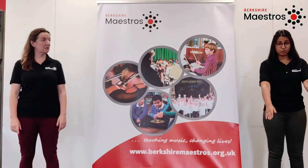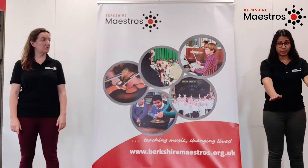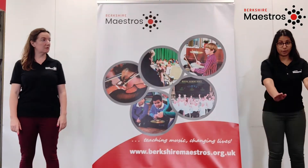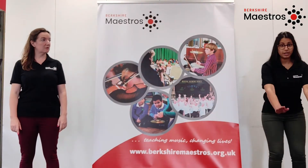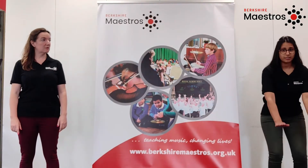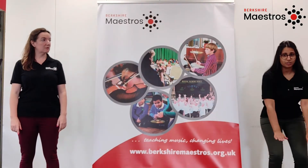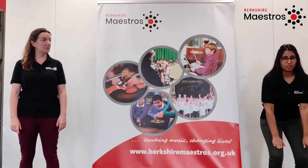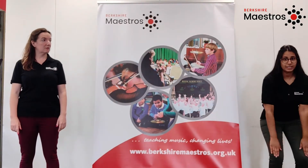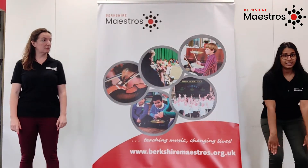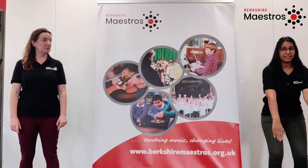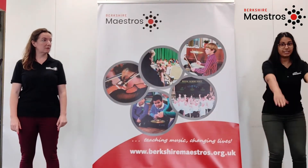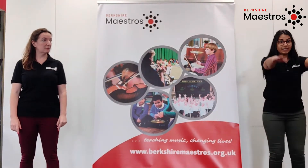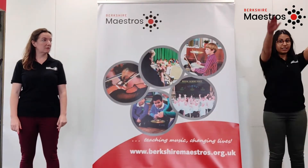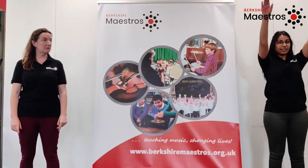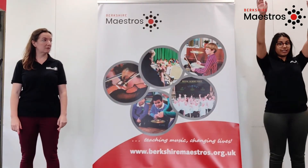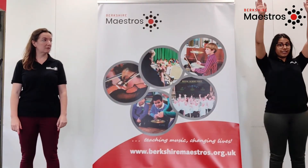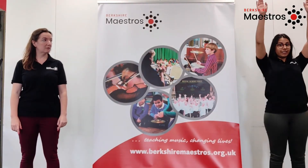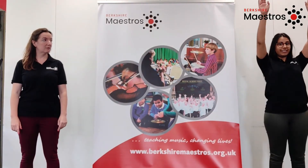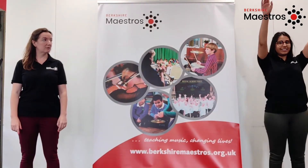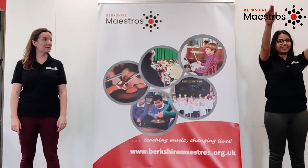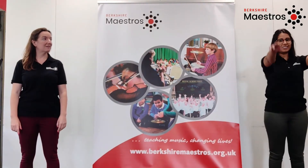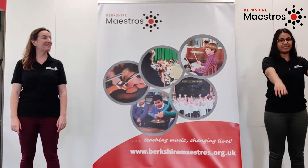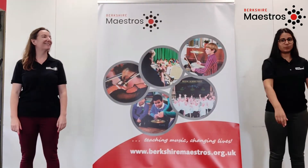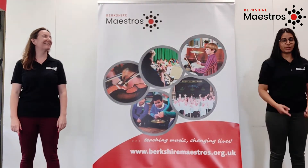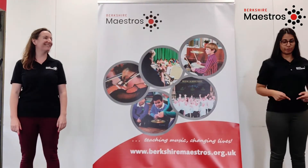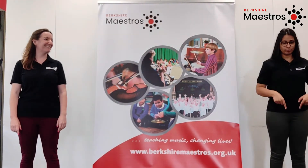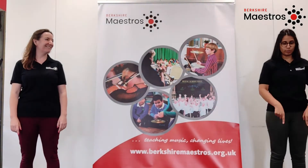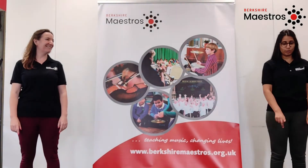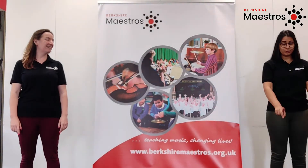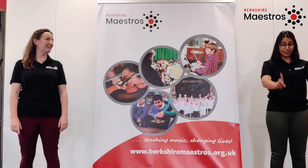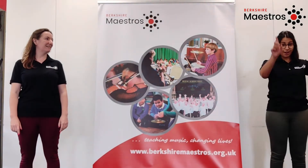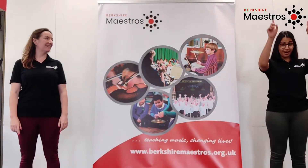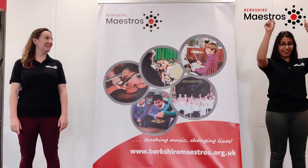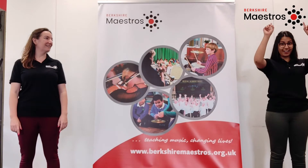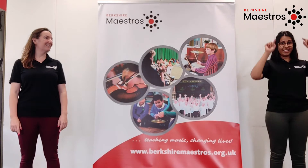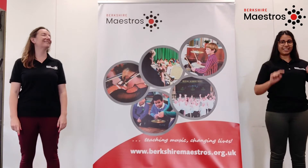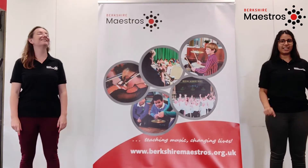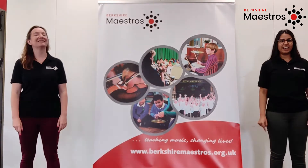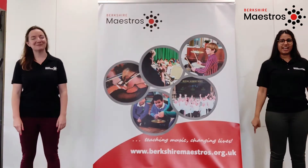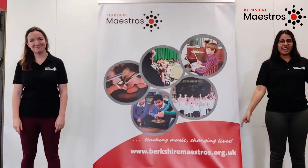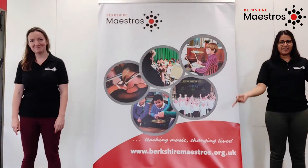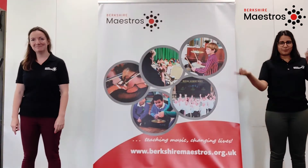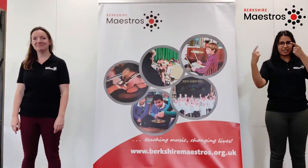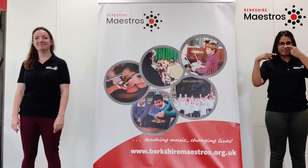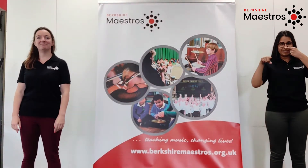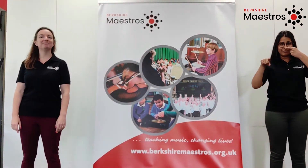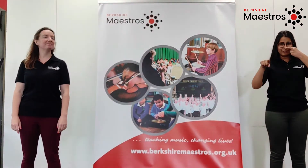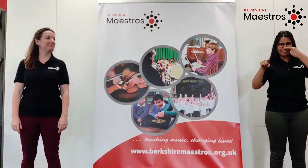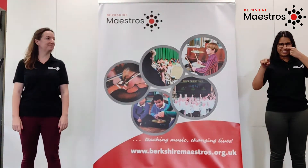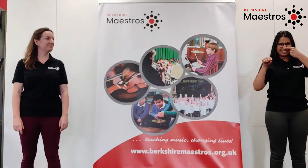we go touch our knees and we go from low to high. And then we have the evil witch.